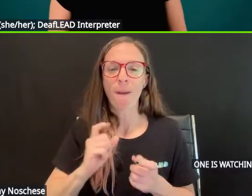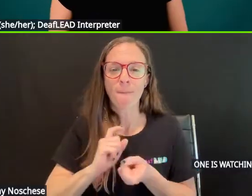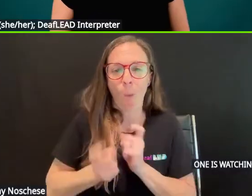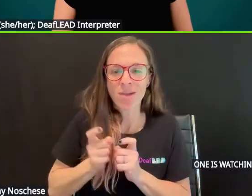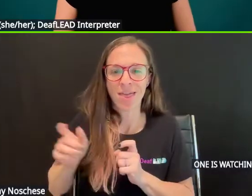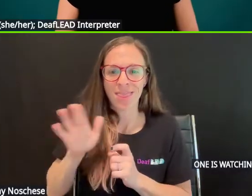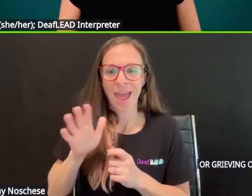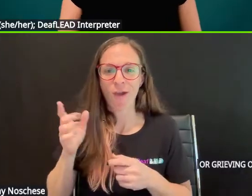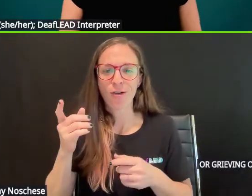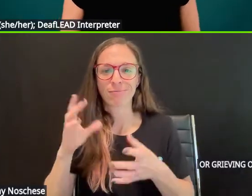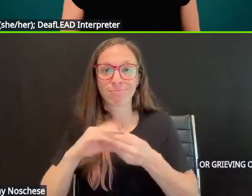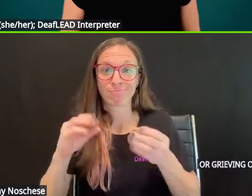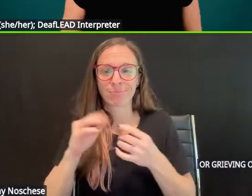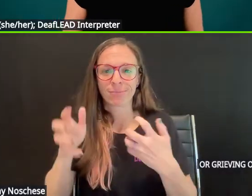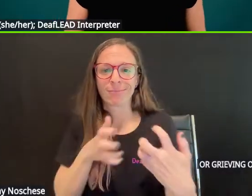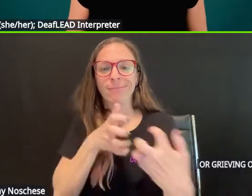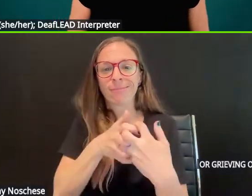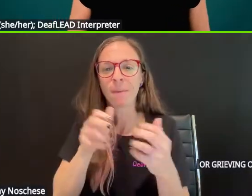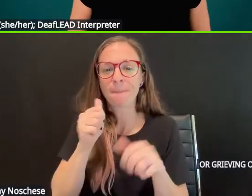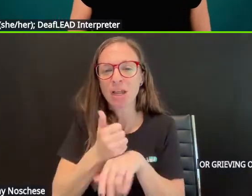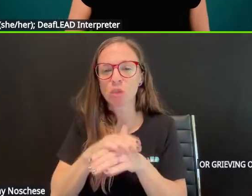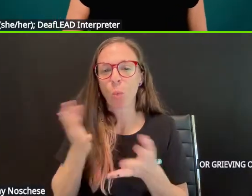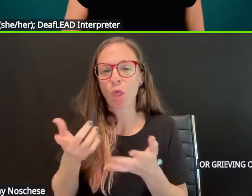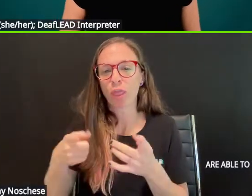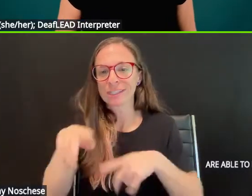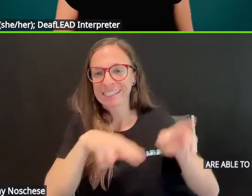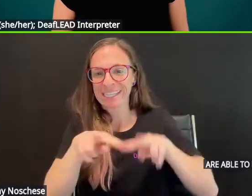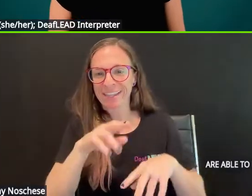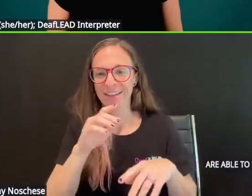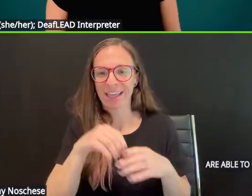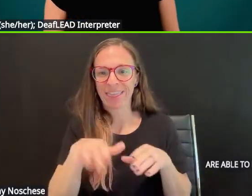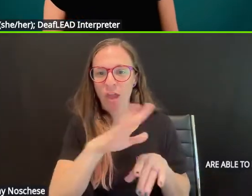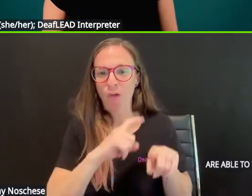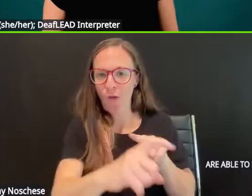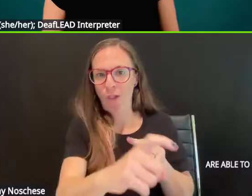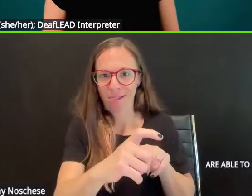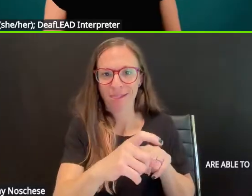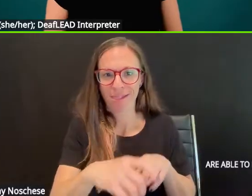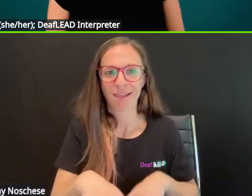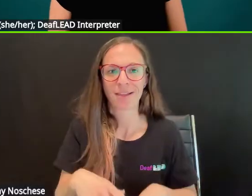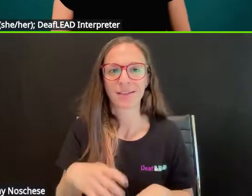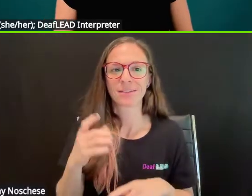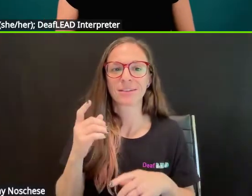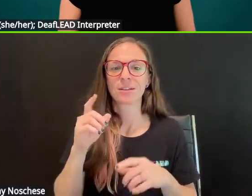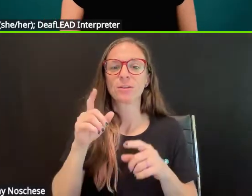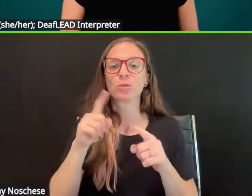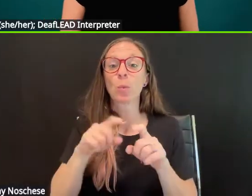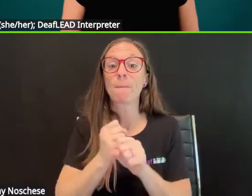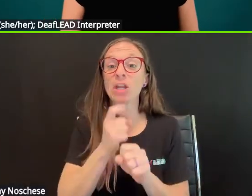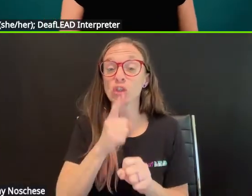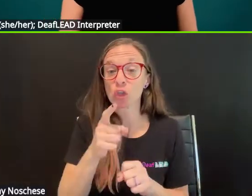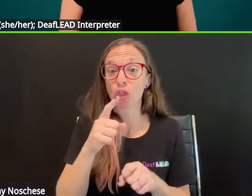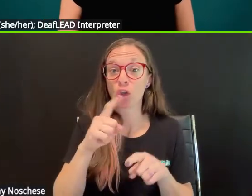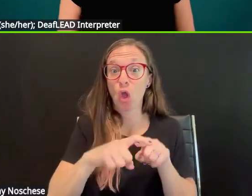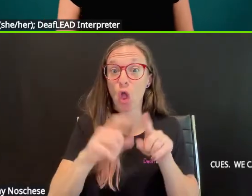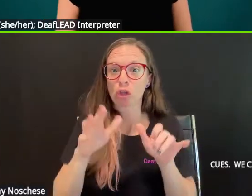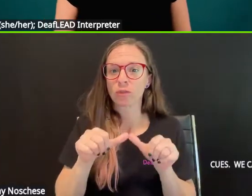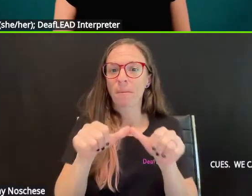those nonverbal cues, and they'll be able to modify what they say back to the caller based on what they're seeing